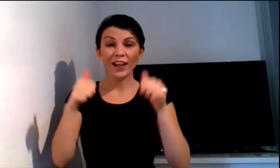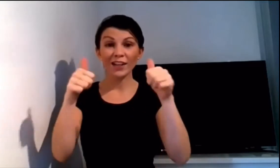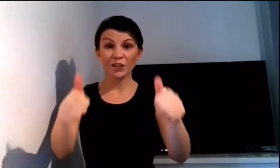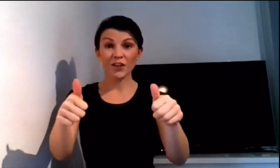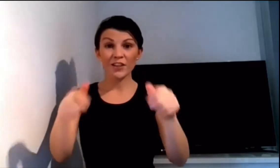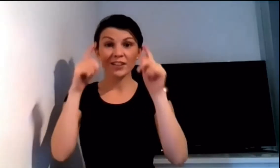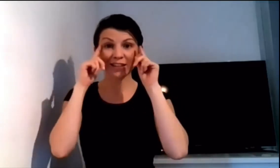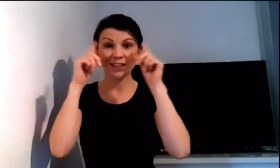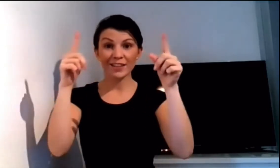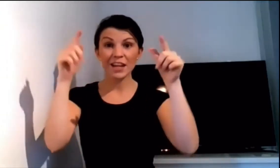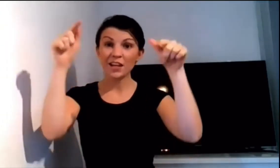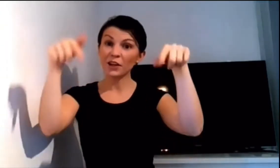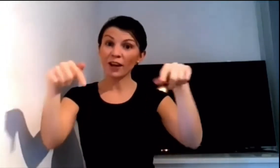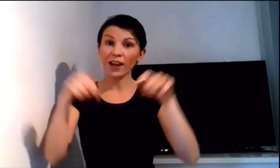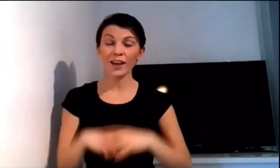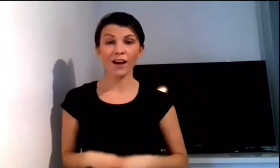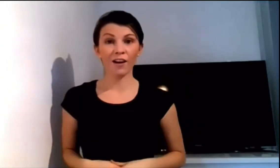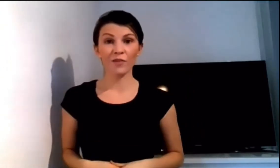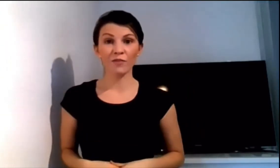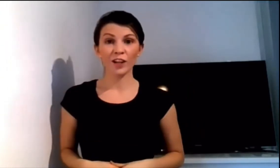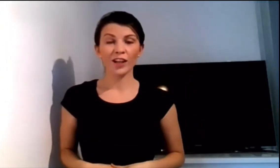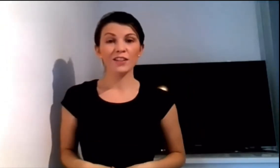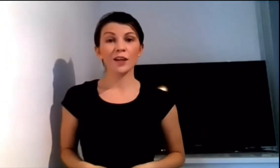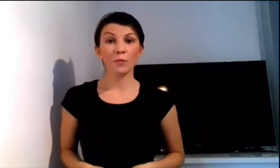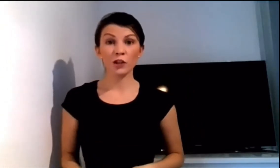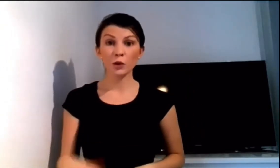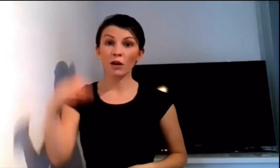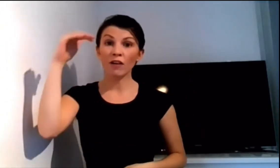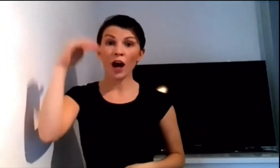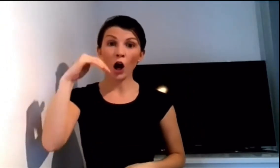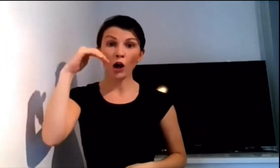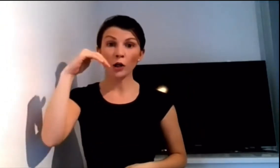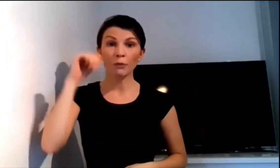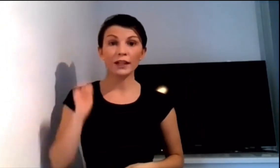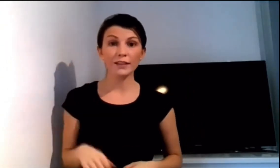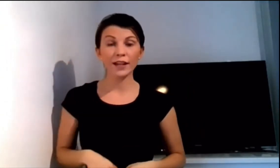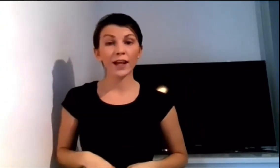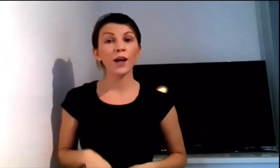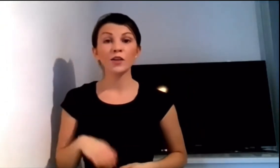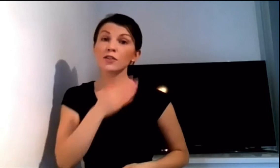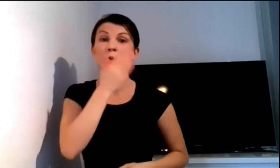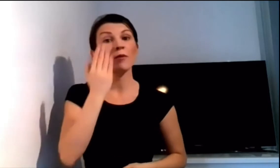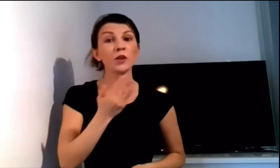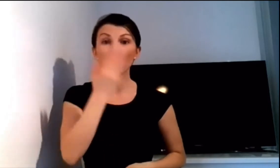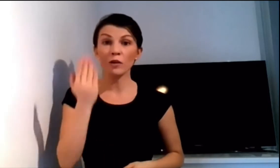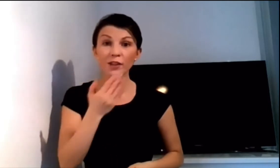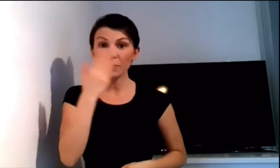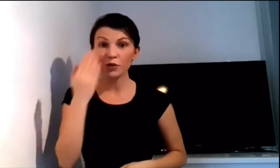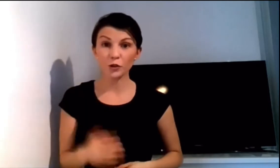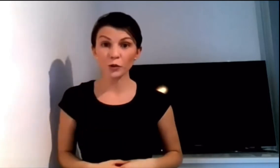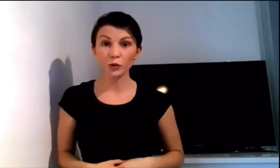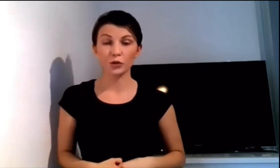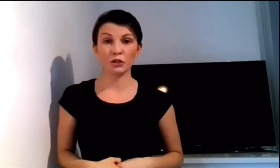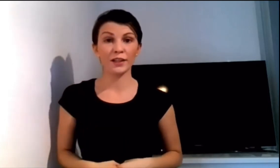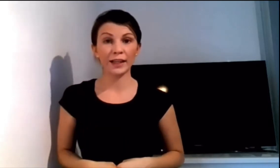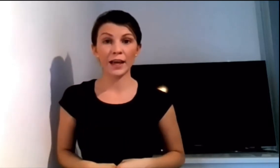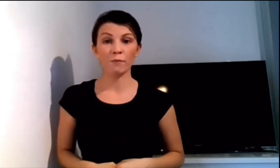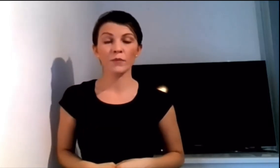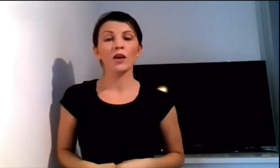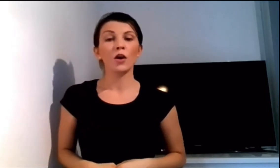good to see you here. Some of you are at home listening, some of you are in school joining in. We're